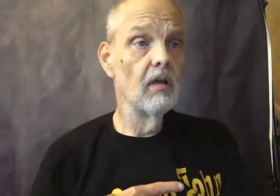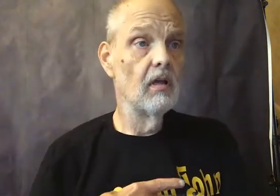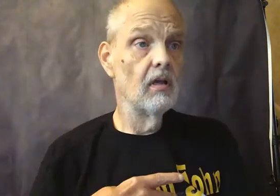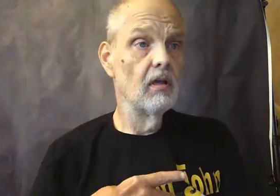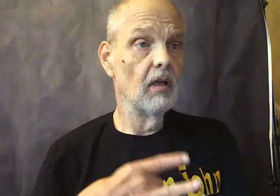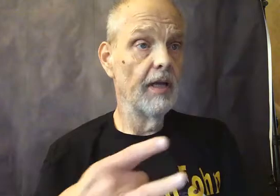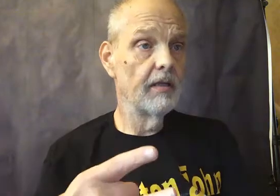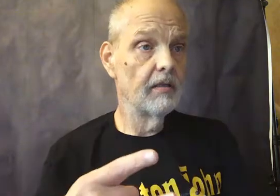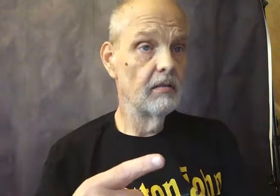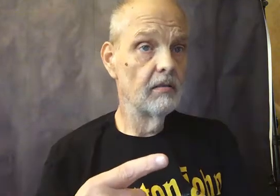like,